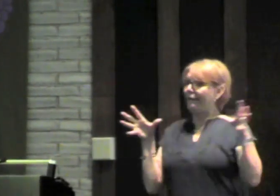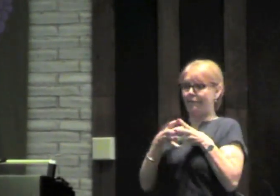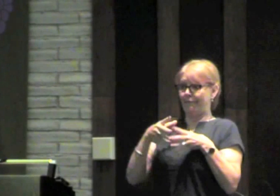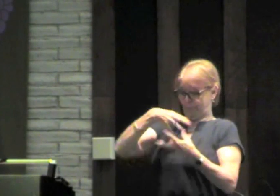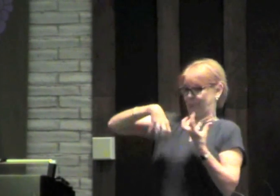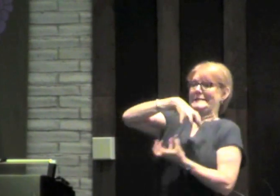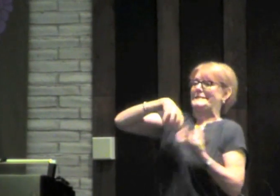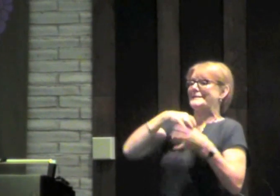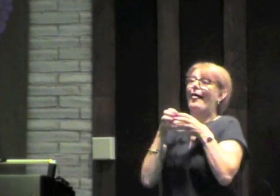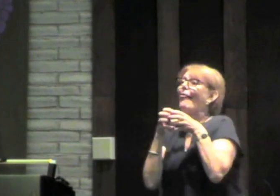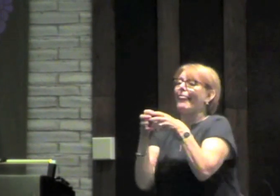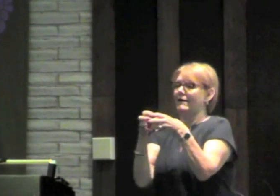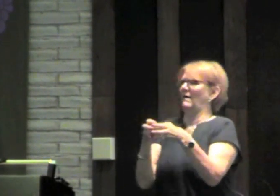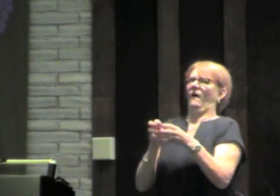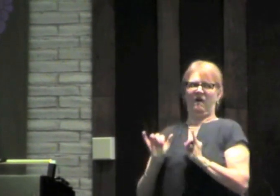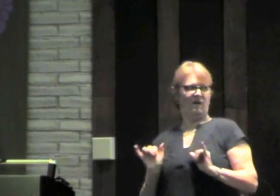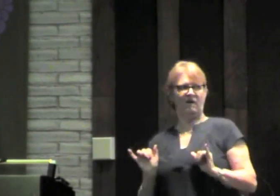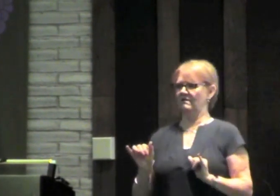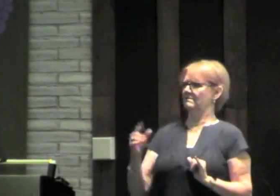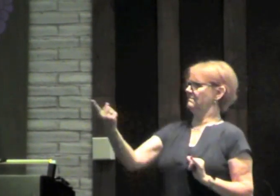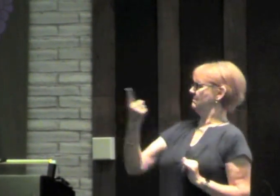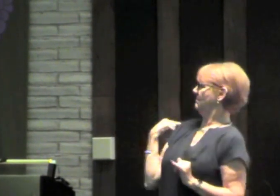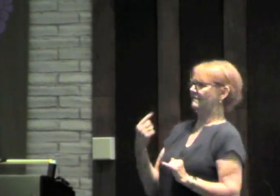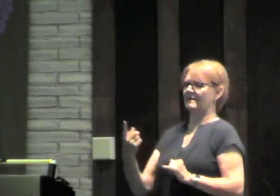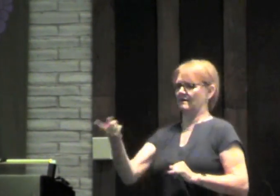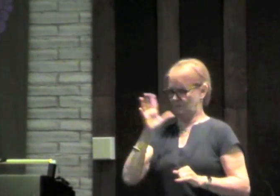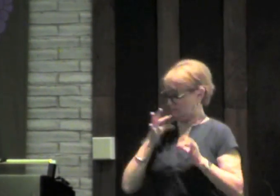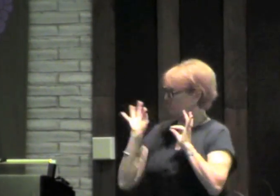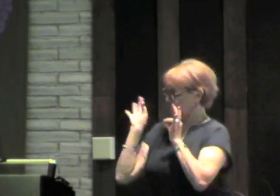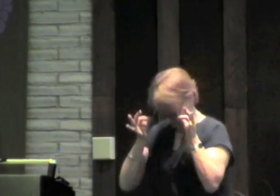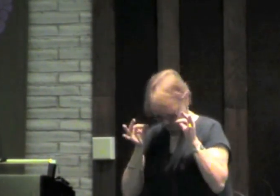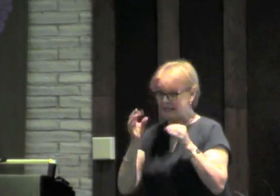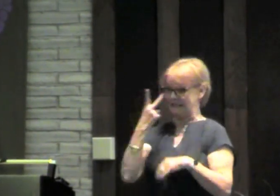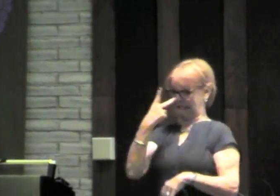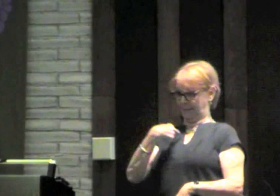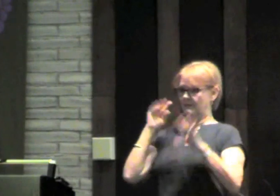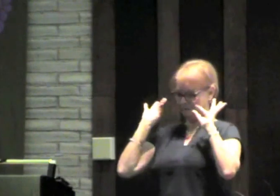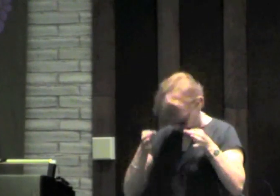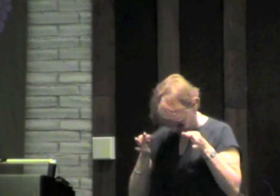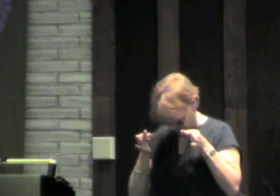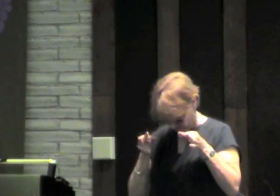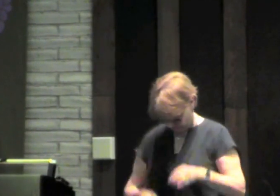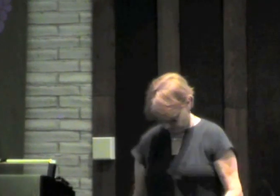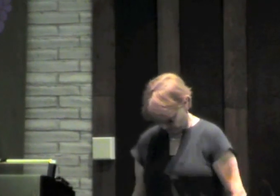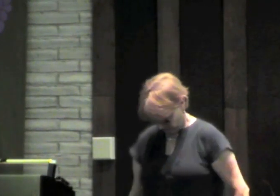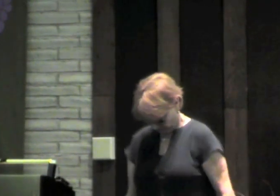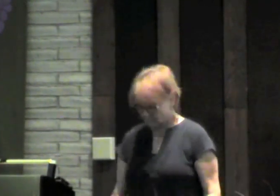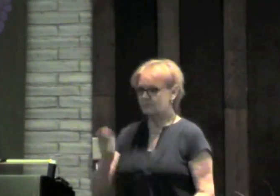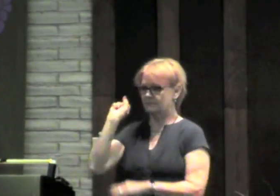still. And we were a mixed group, and so we got some looks from folks. And then I would just